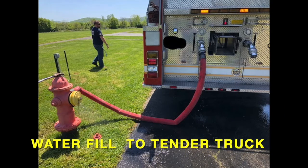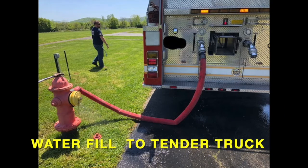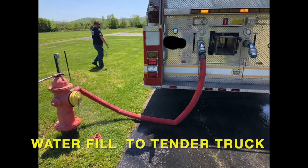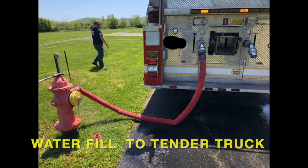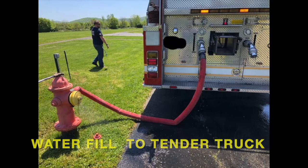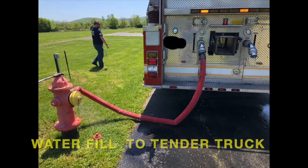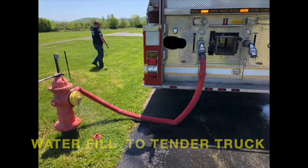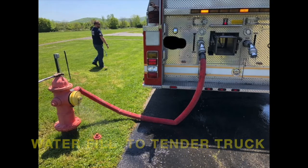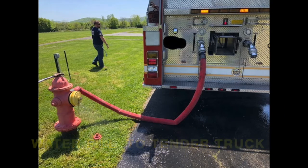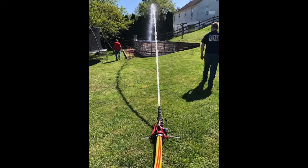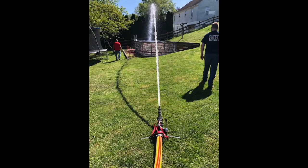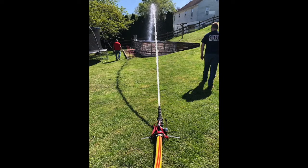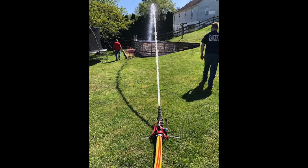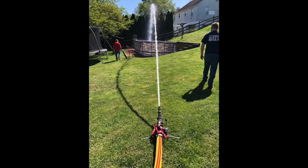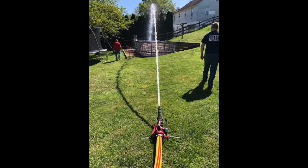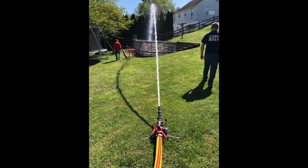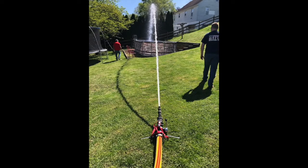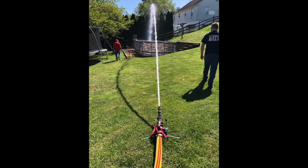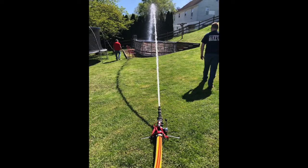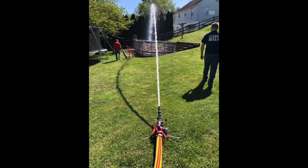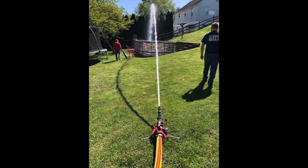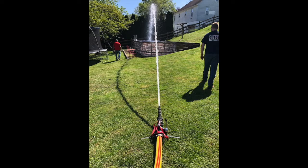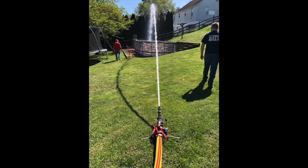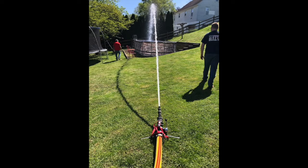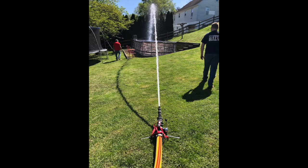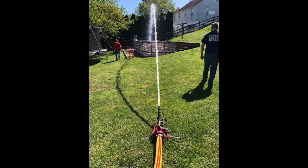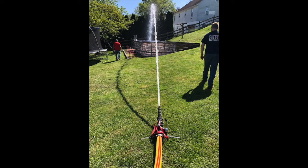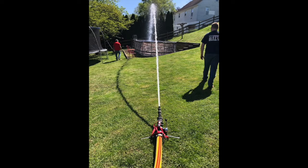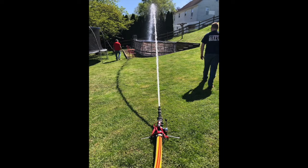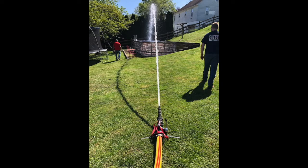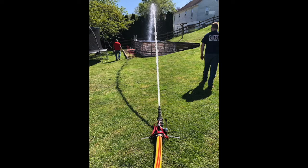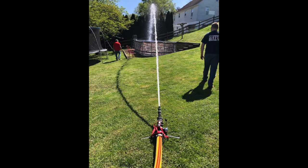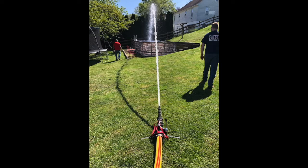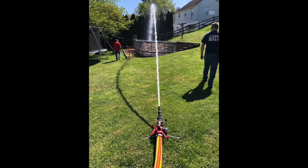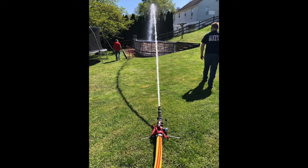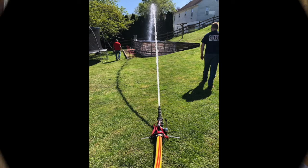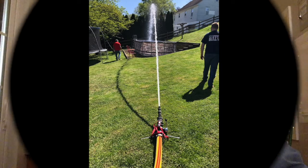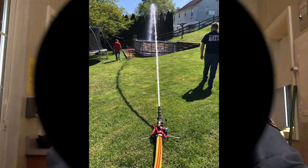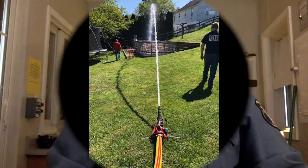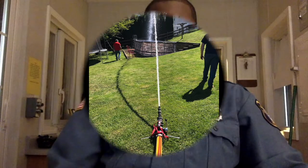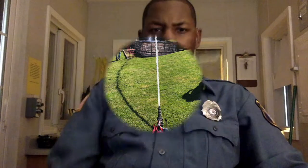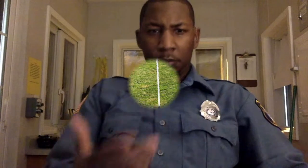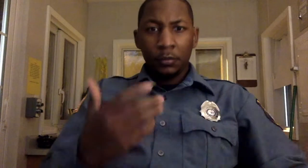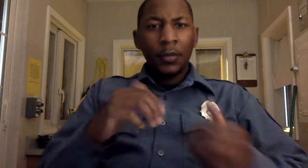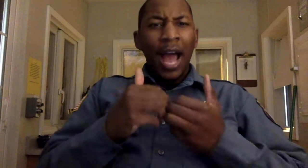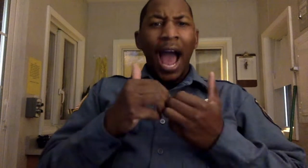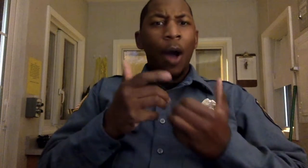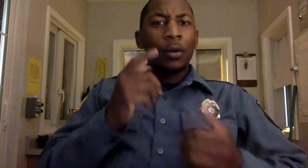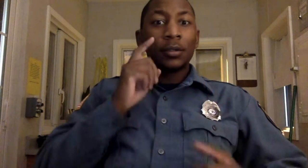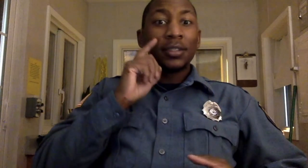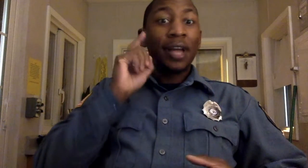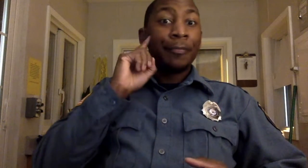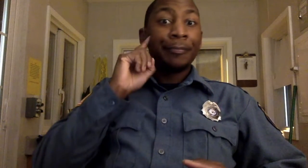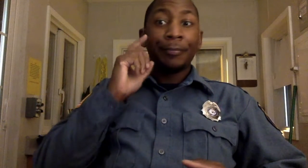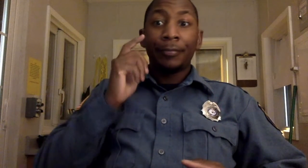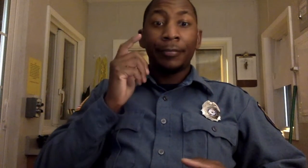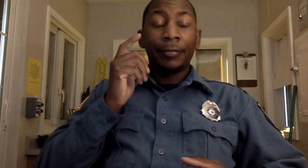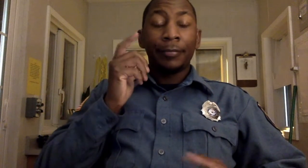that. So they're filling up the truck, and then the truck goes to the person's home and fills up their pool.